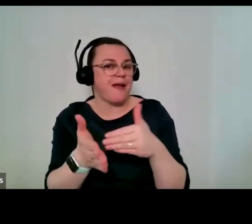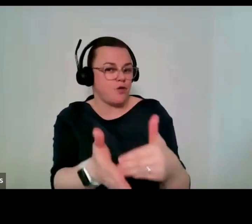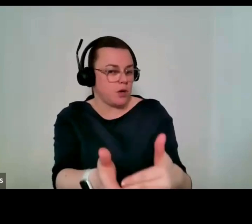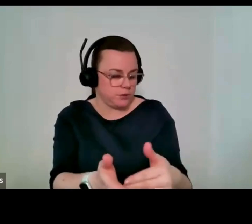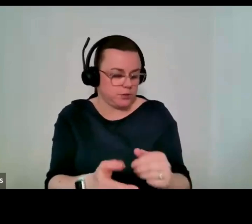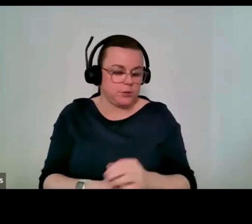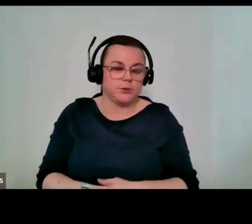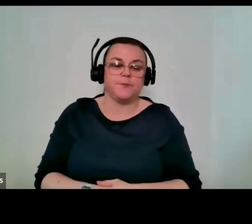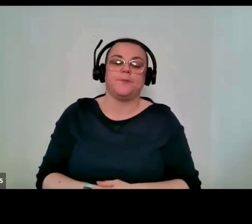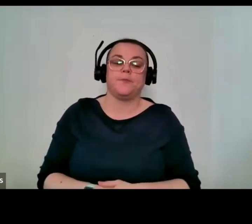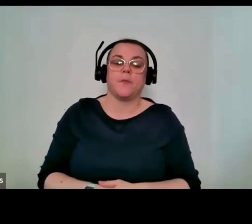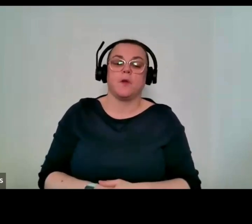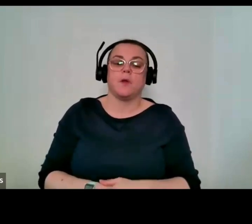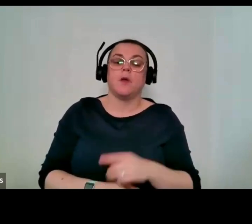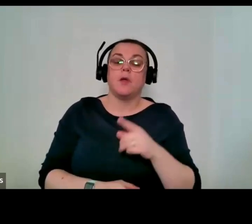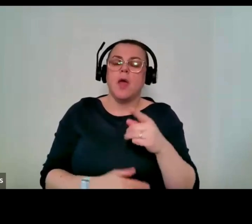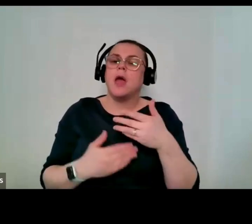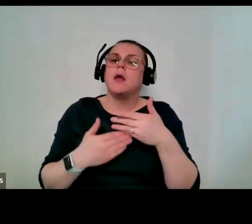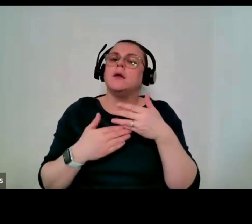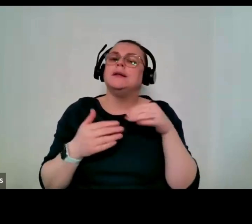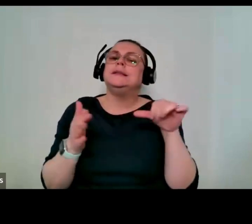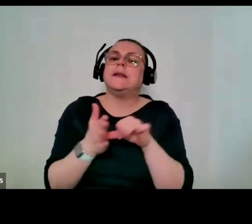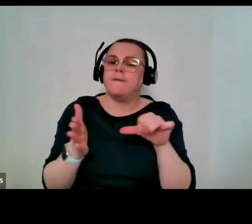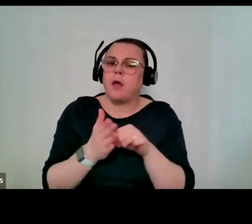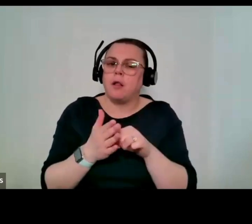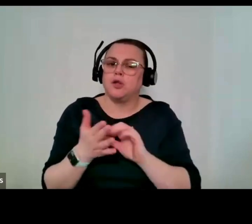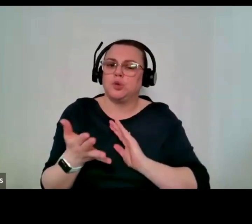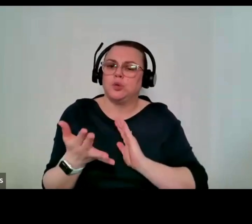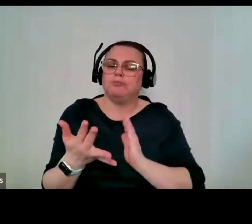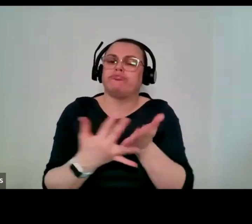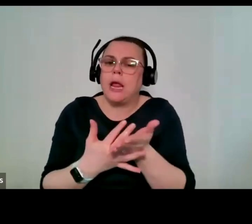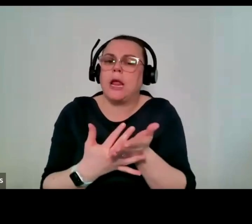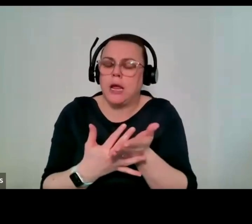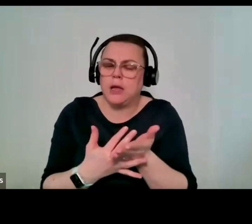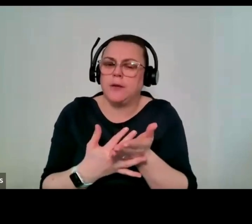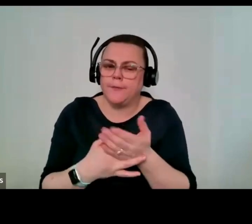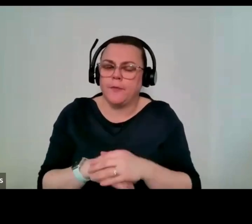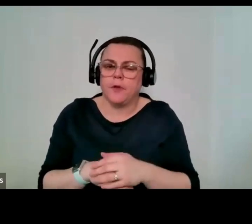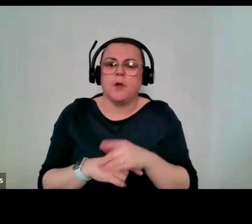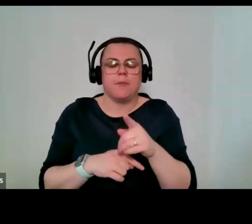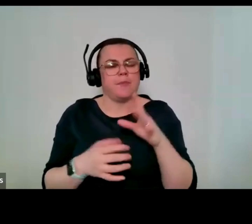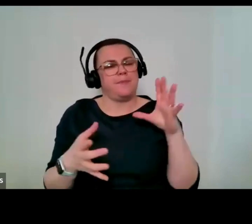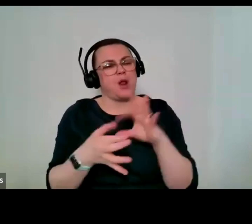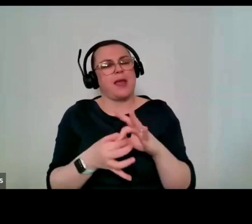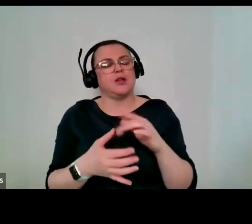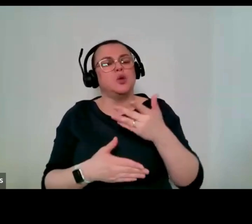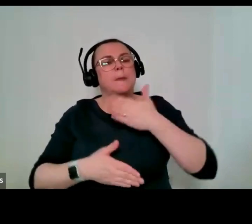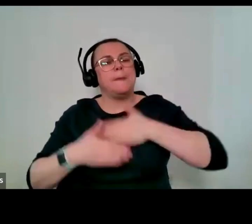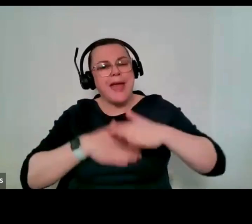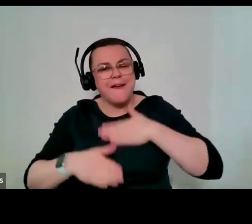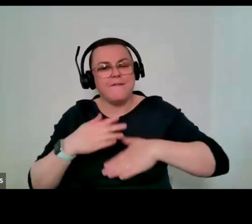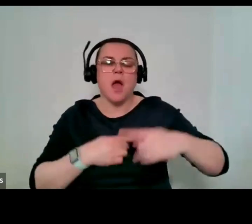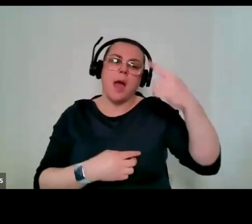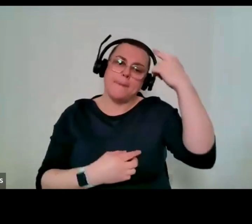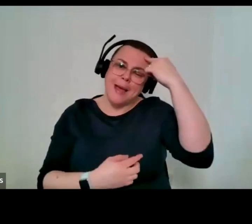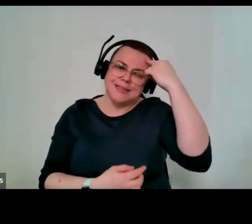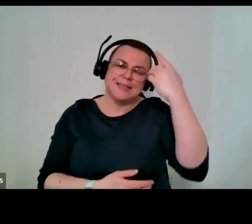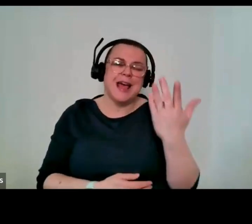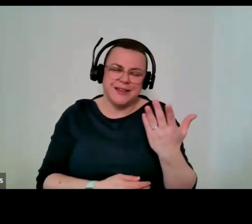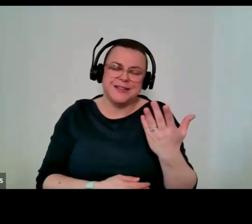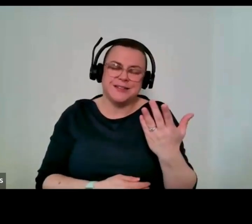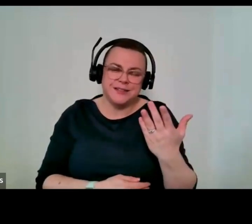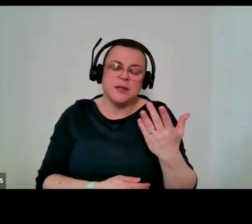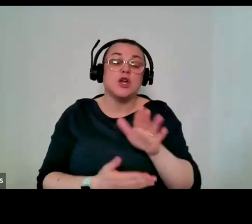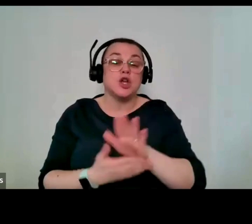are the more harder barriers to break down. They are based on behaviours and mindset which can